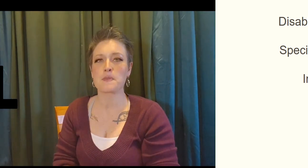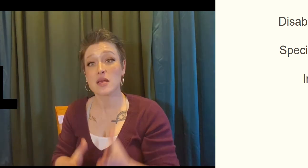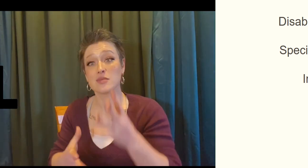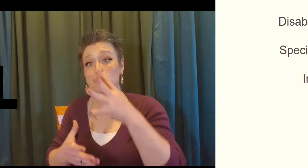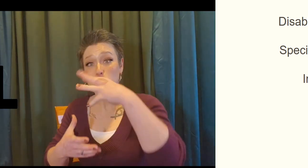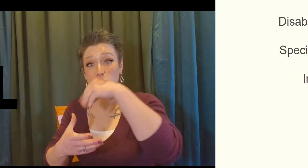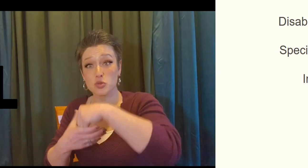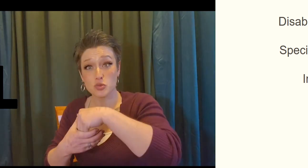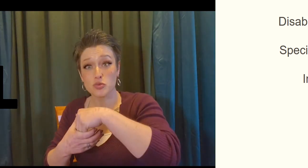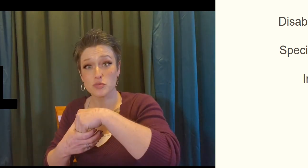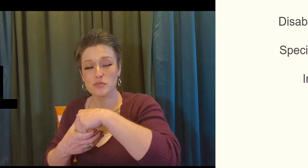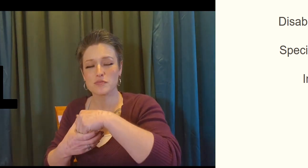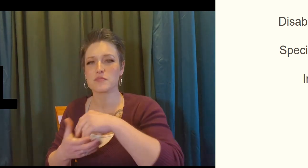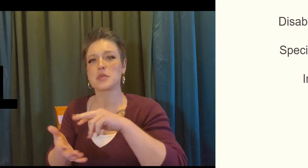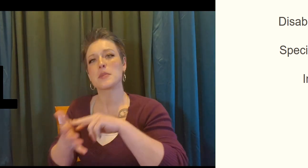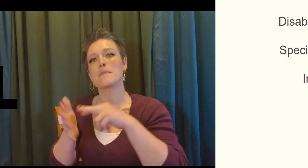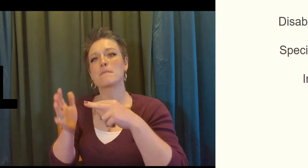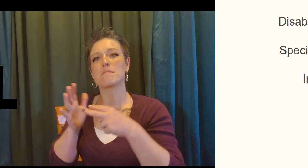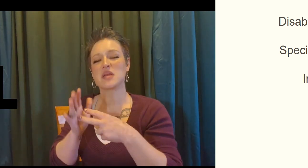special education.